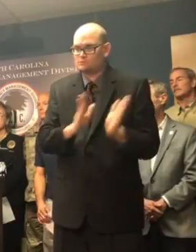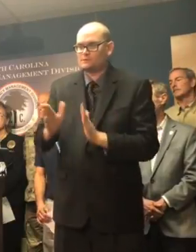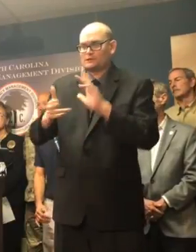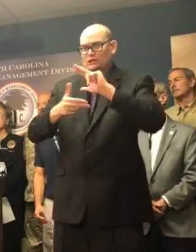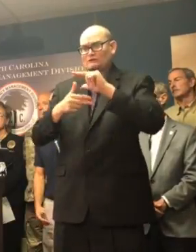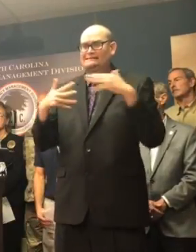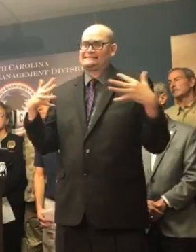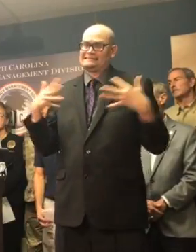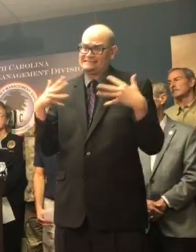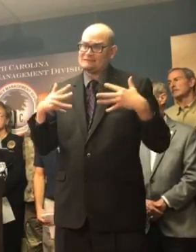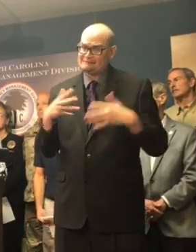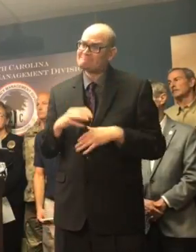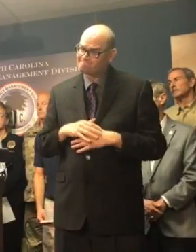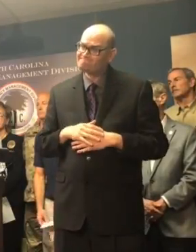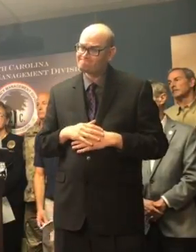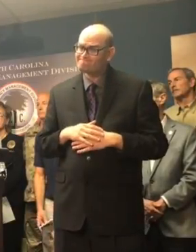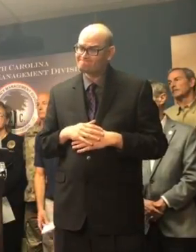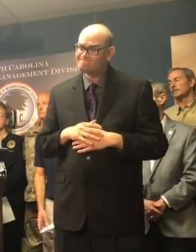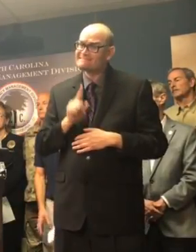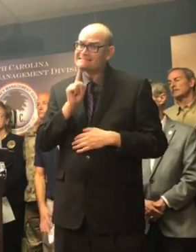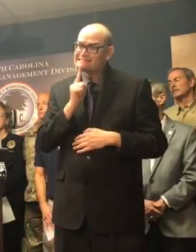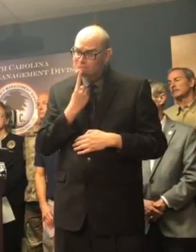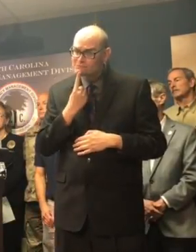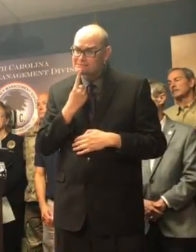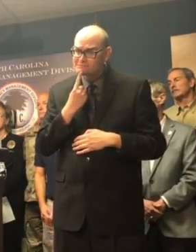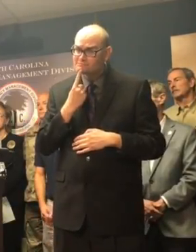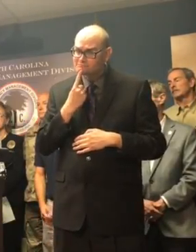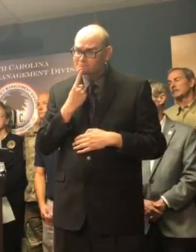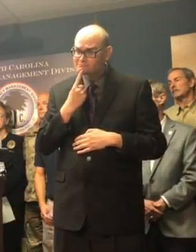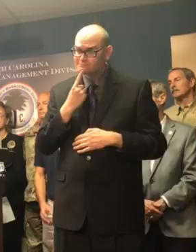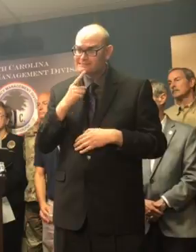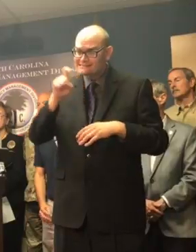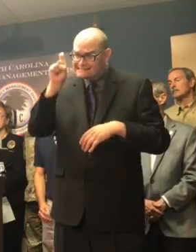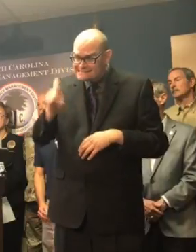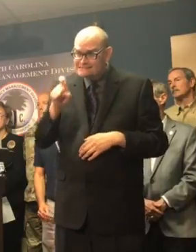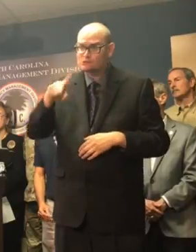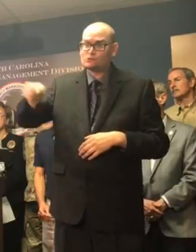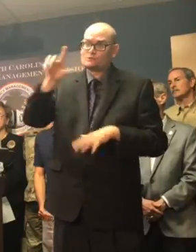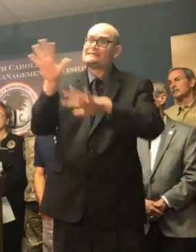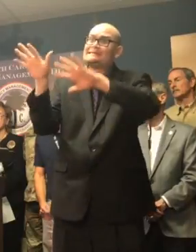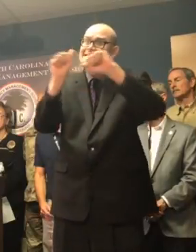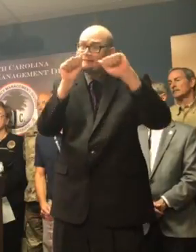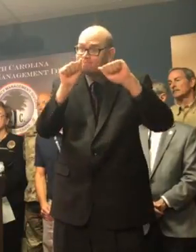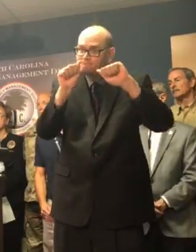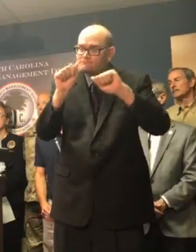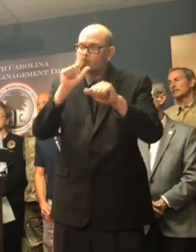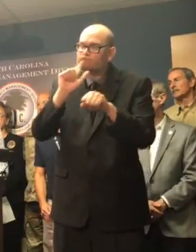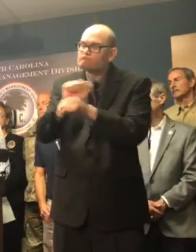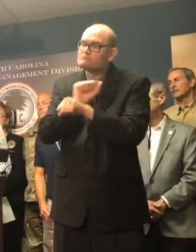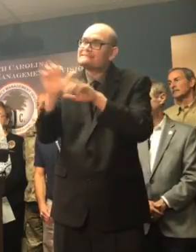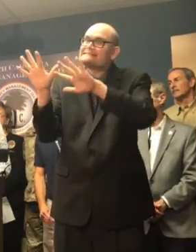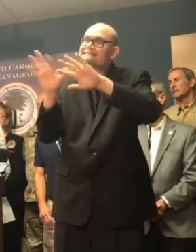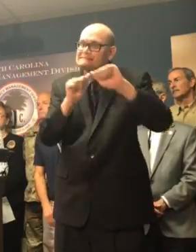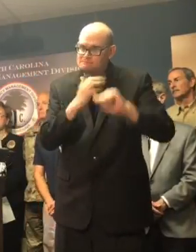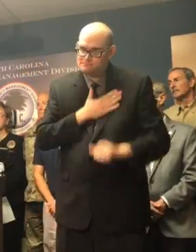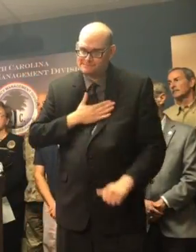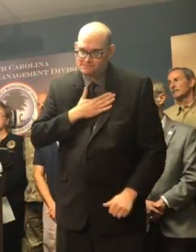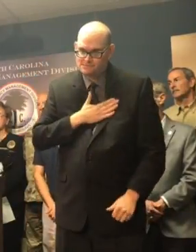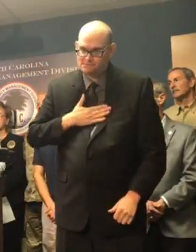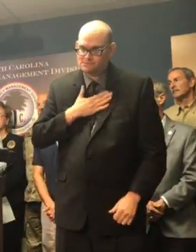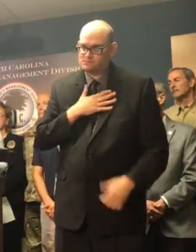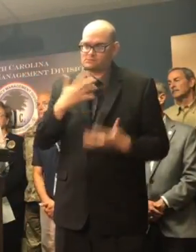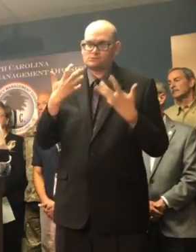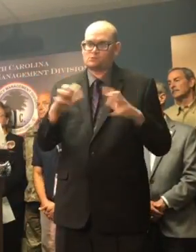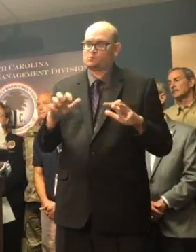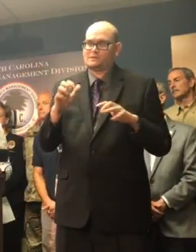seriously. We really need you to evacuate. I don't want to have to deal with anyone losing their life or anything